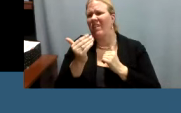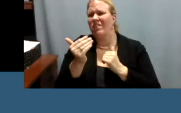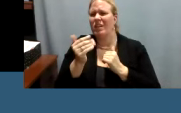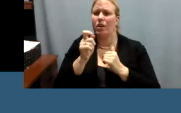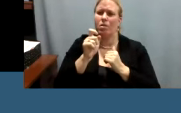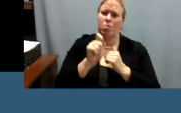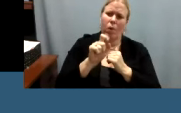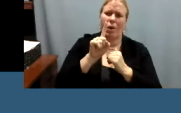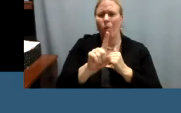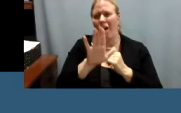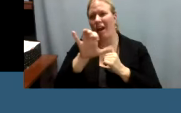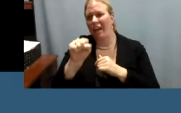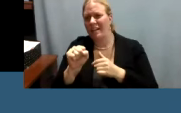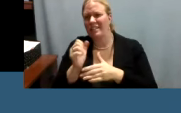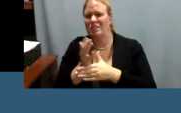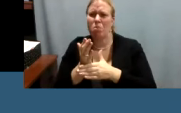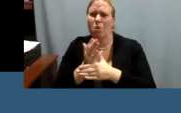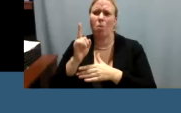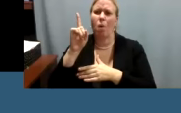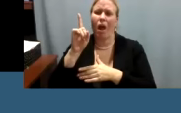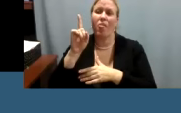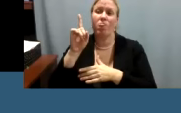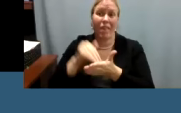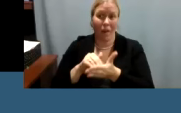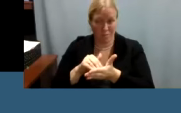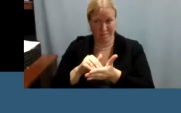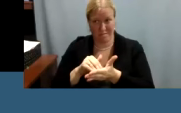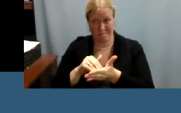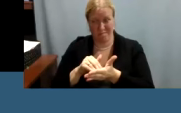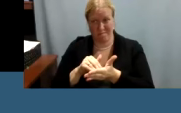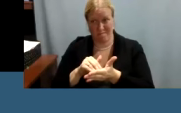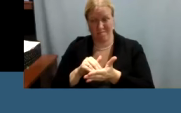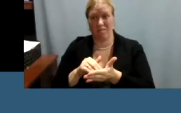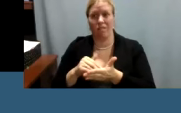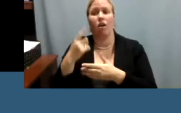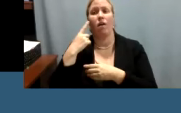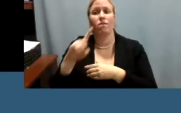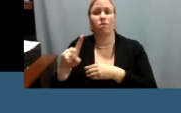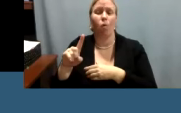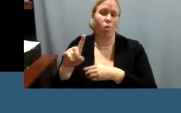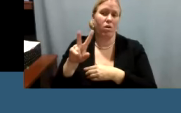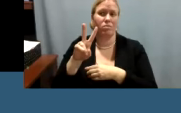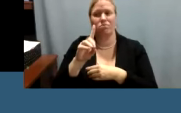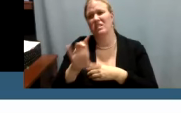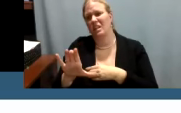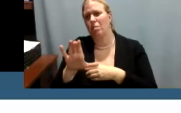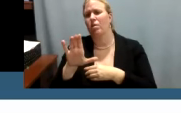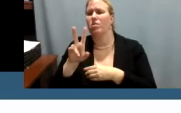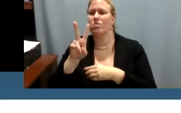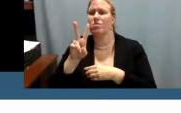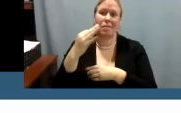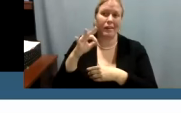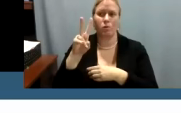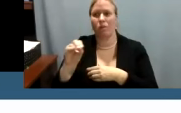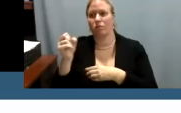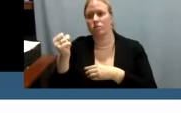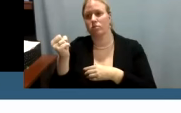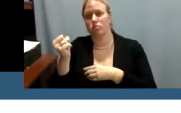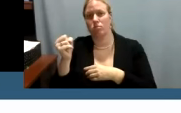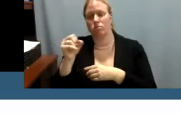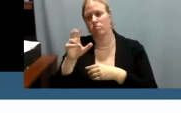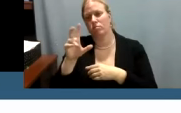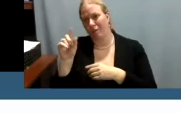as of the week of november 29th and december 12th um what we have also um looked